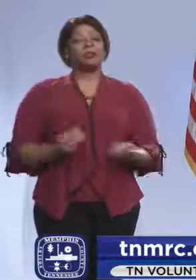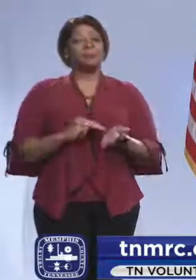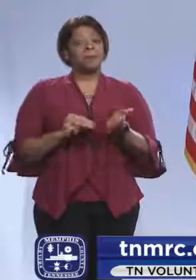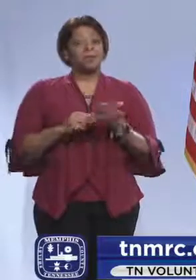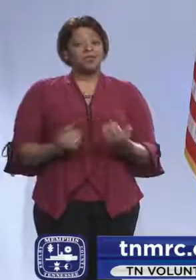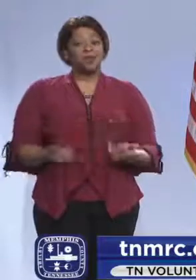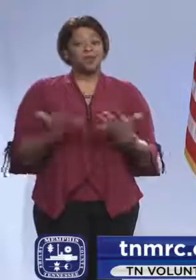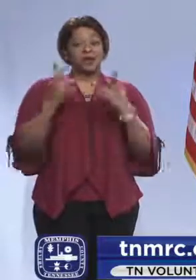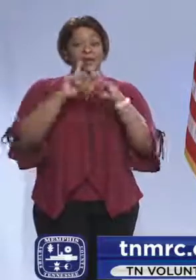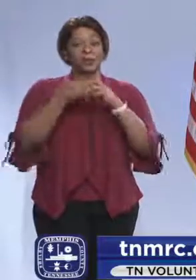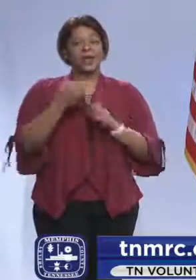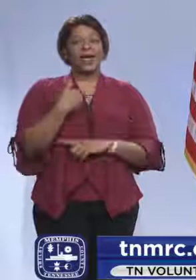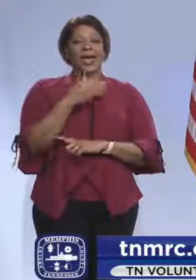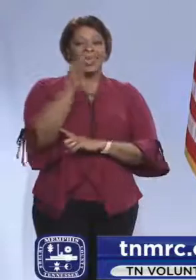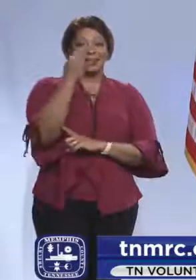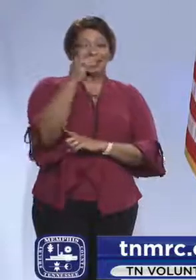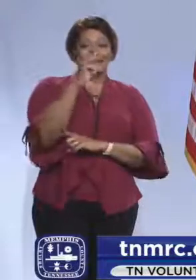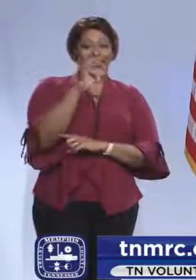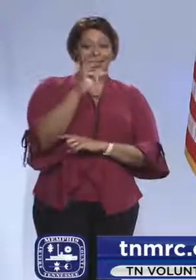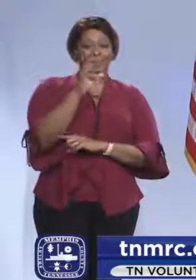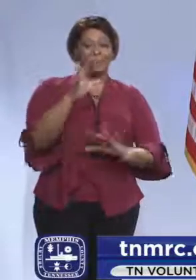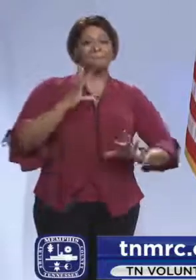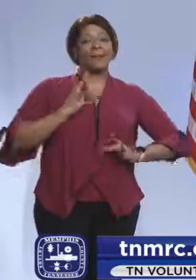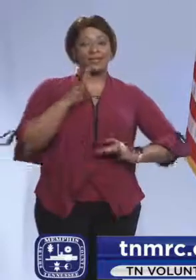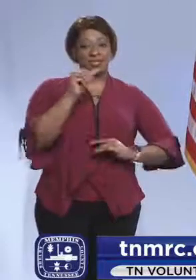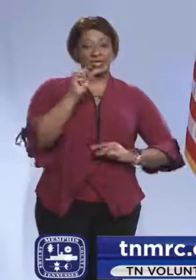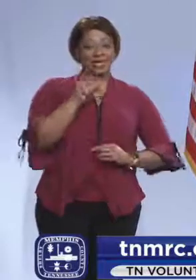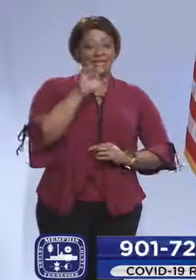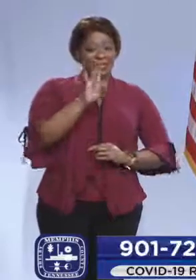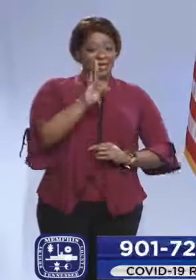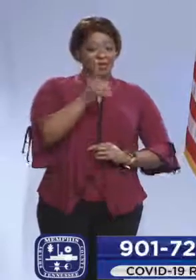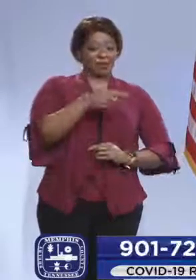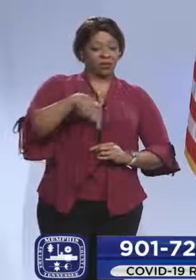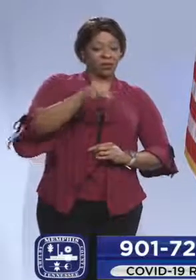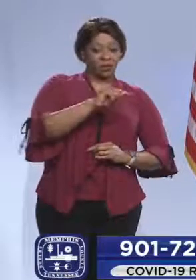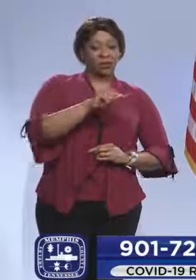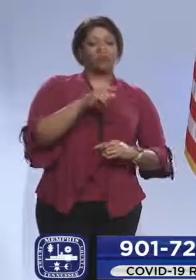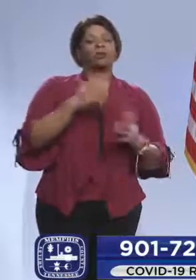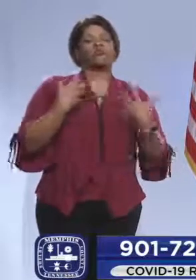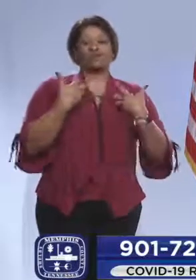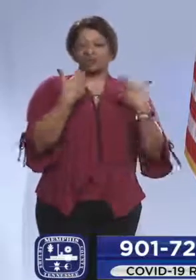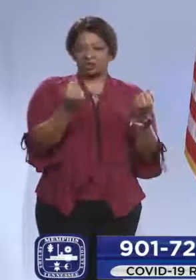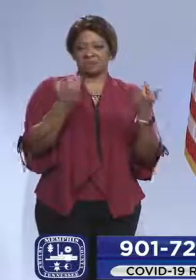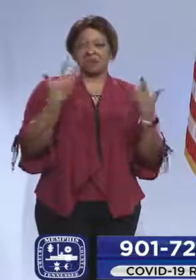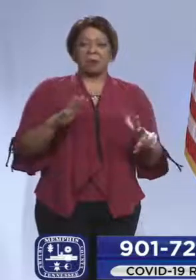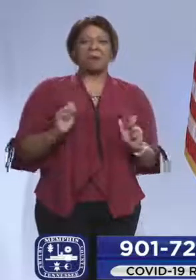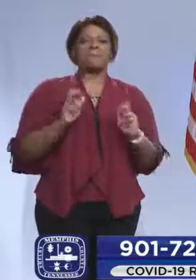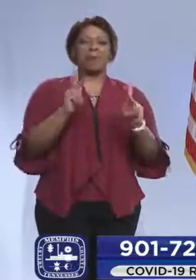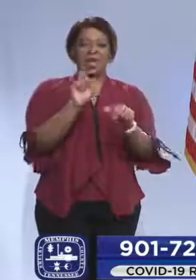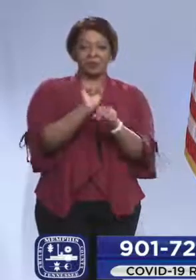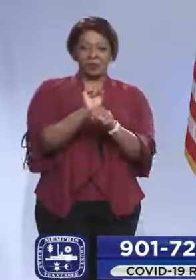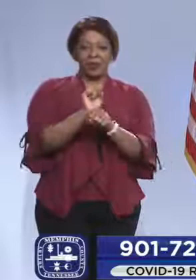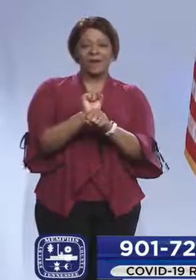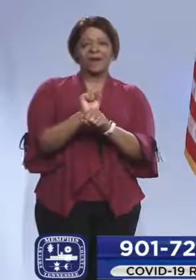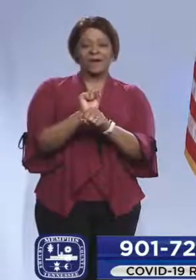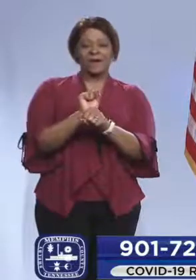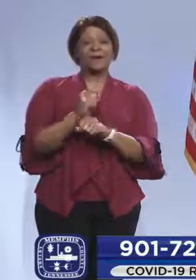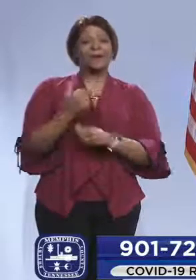Department, we've had 19 positive cases. 7 of those cases have recovered and returned to work, and we've